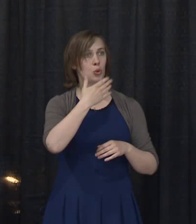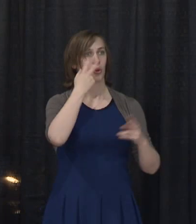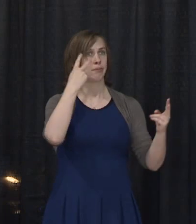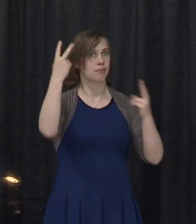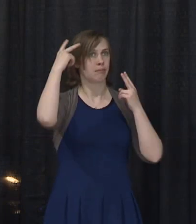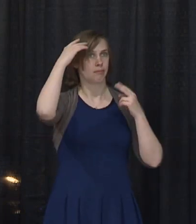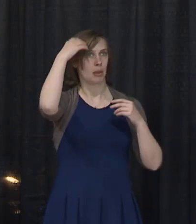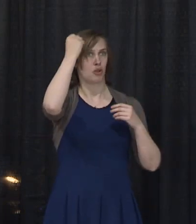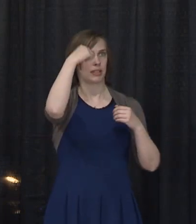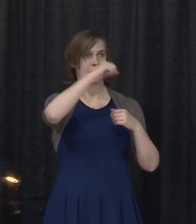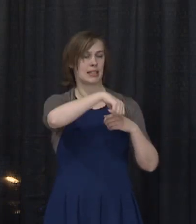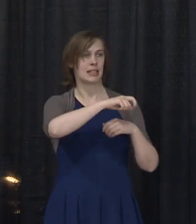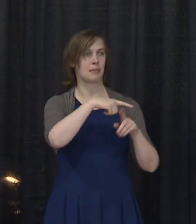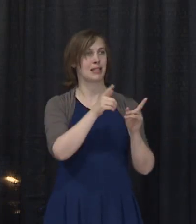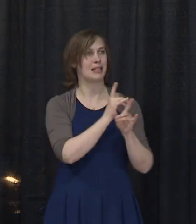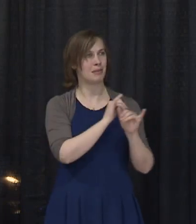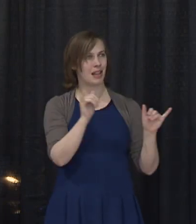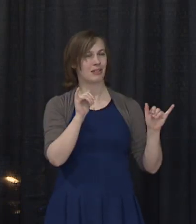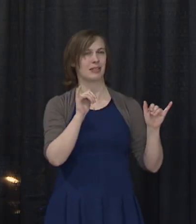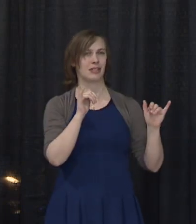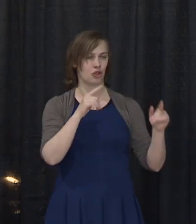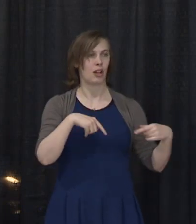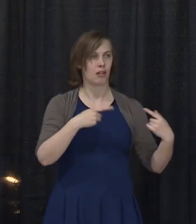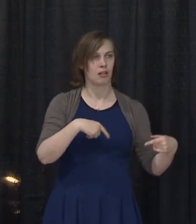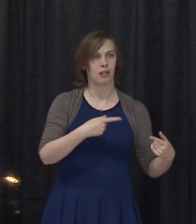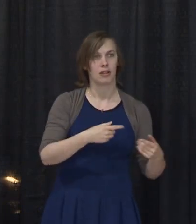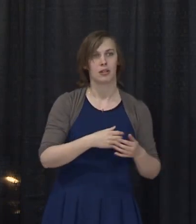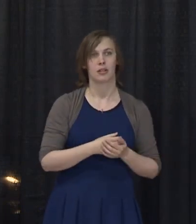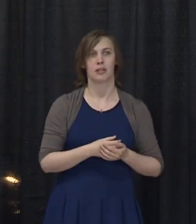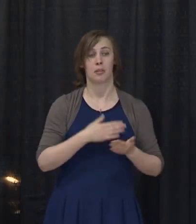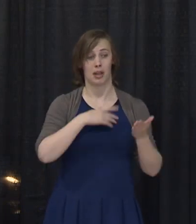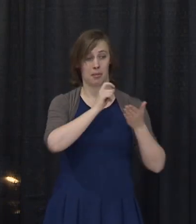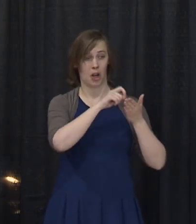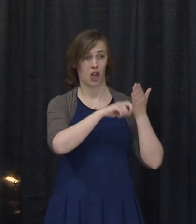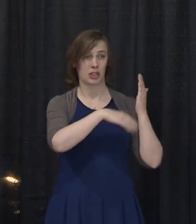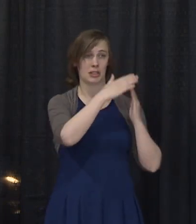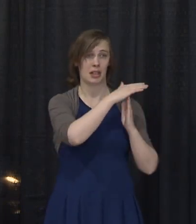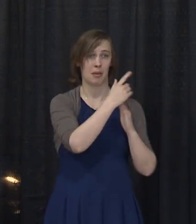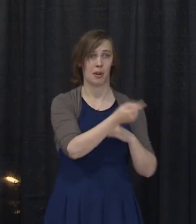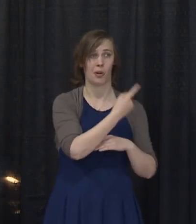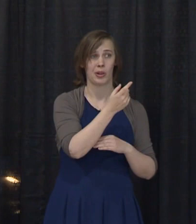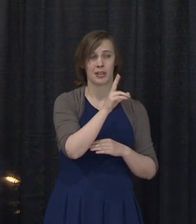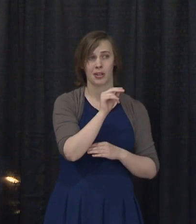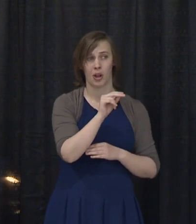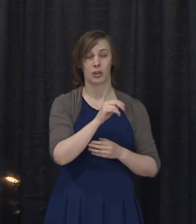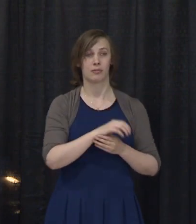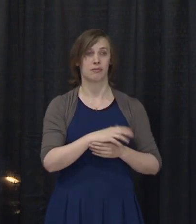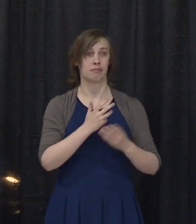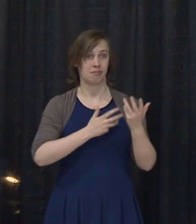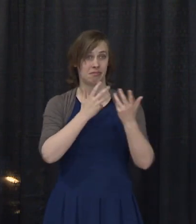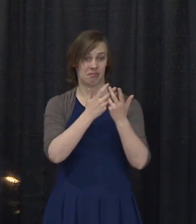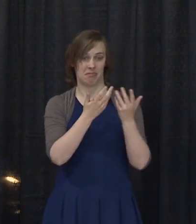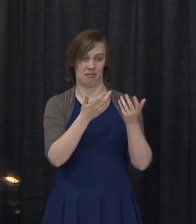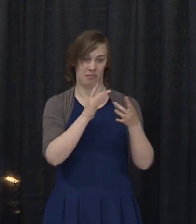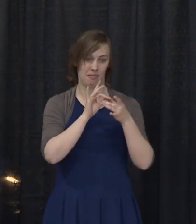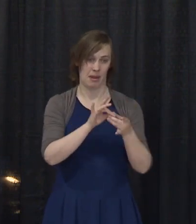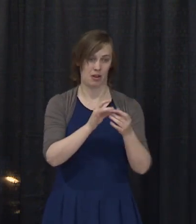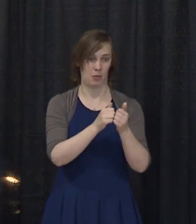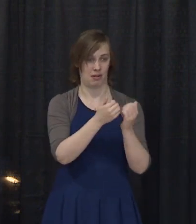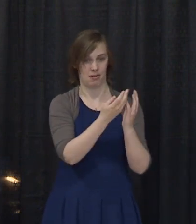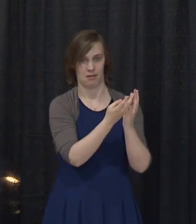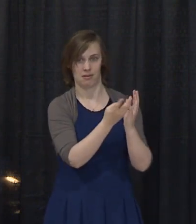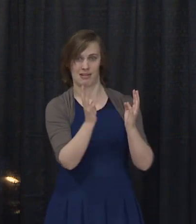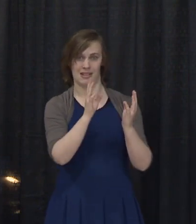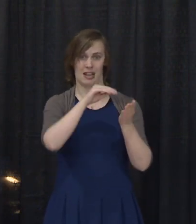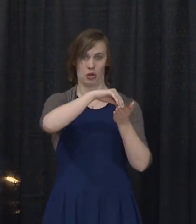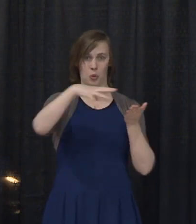I didn't always get the best grades. I didn't always feel like I belonged. I took a pause after my second year because I'd